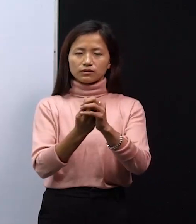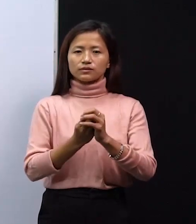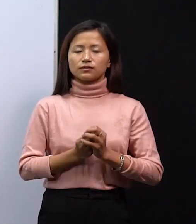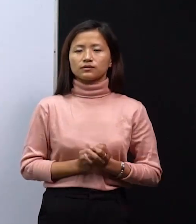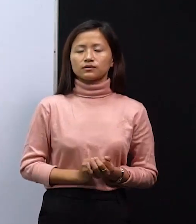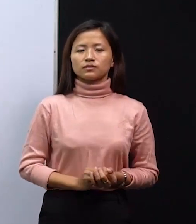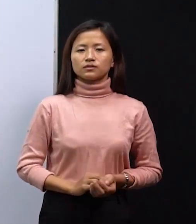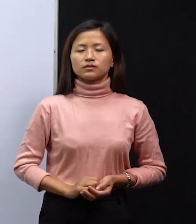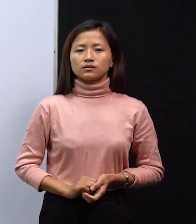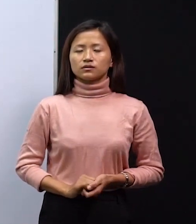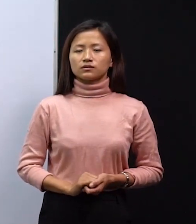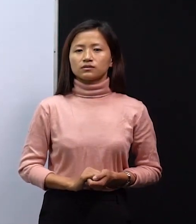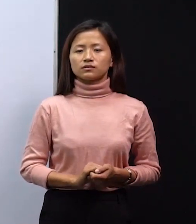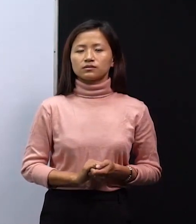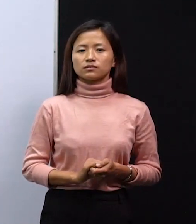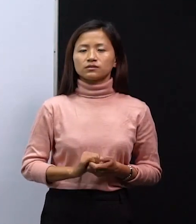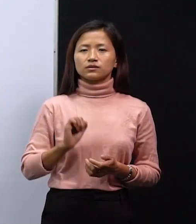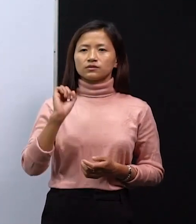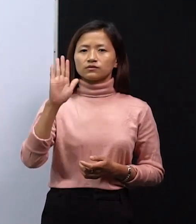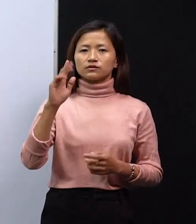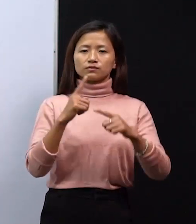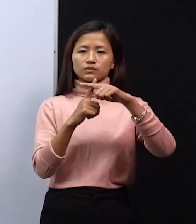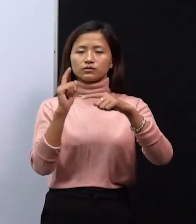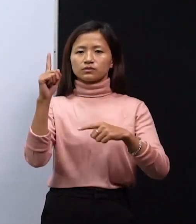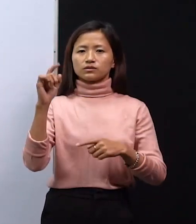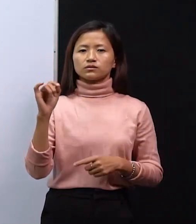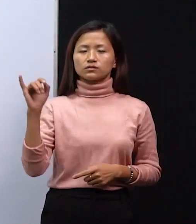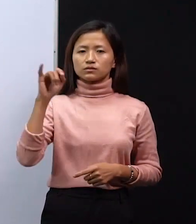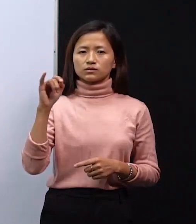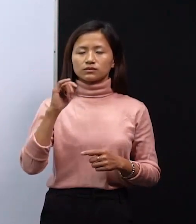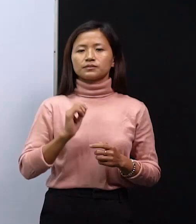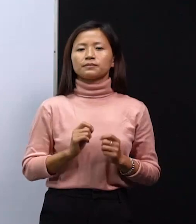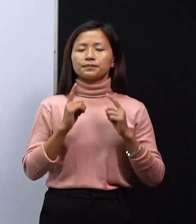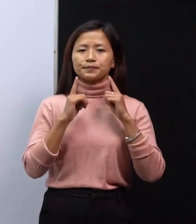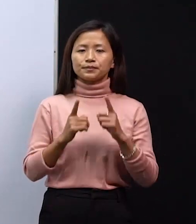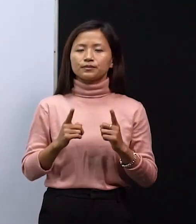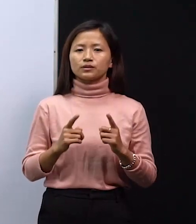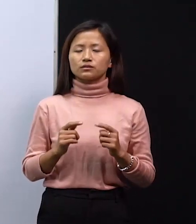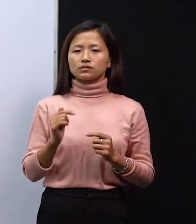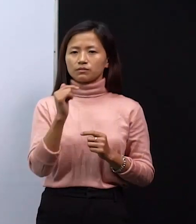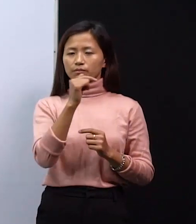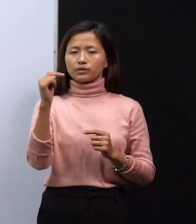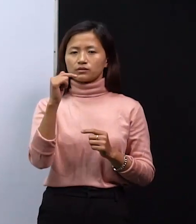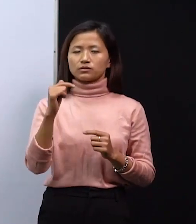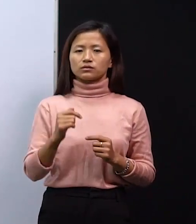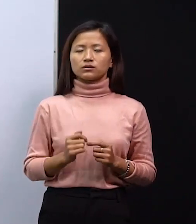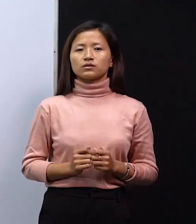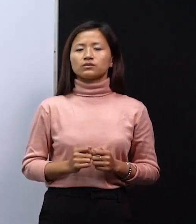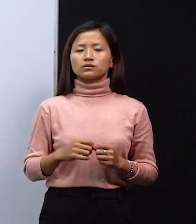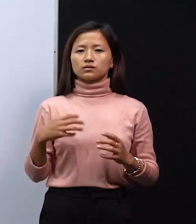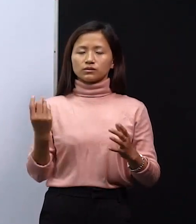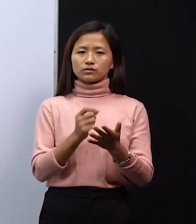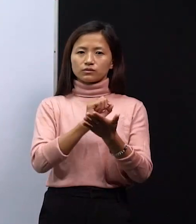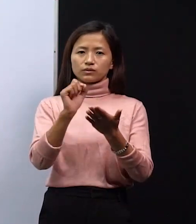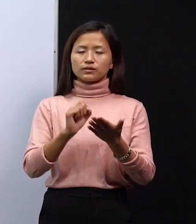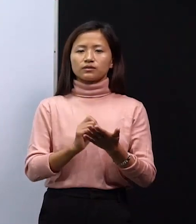right? So you're going to add it, so 5 plus 1 is 6. But both are minus, so you will write a minus sign